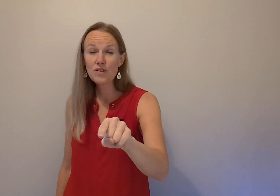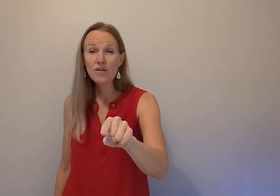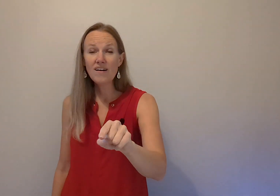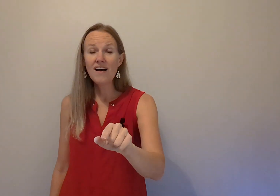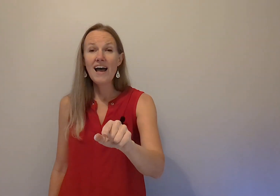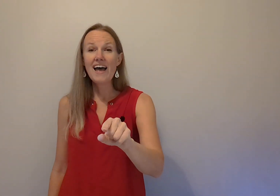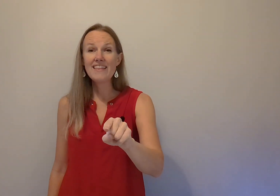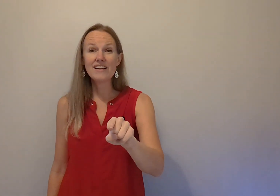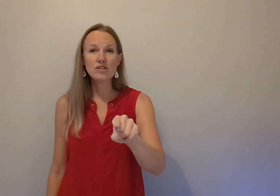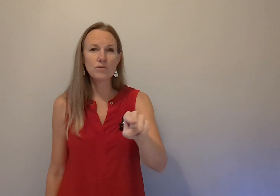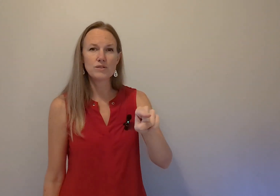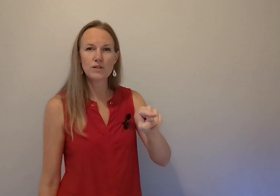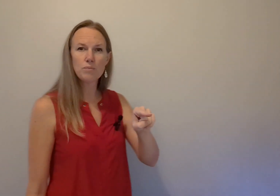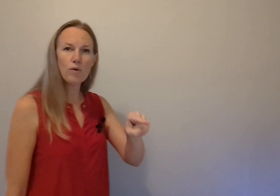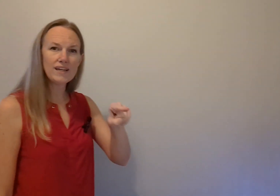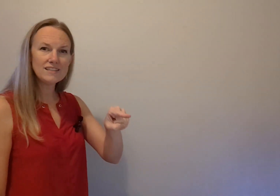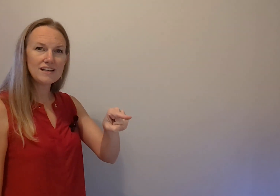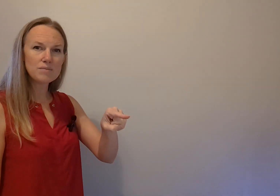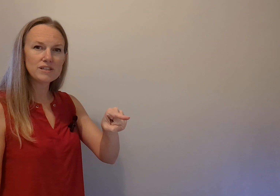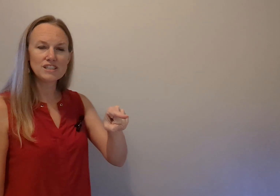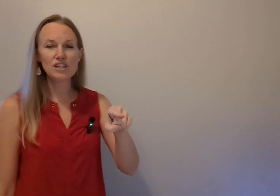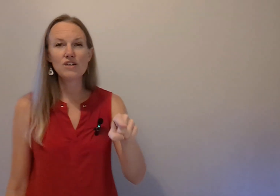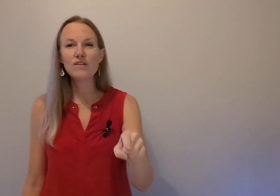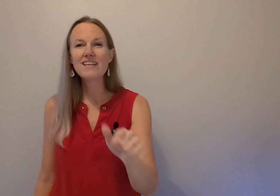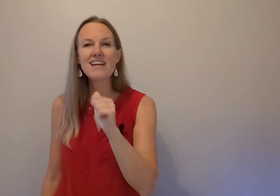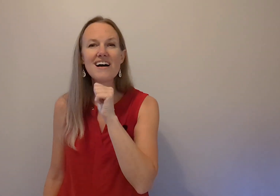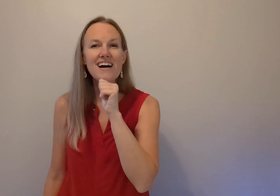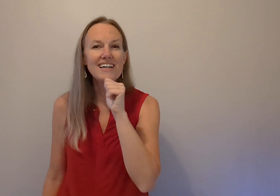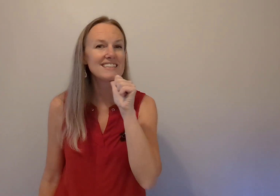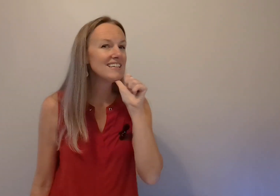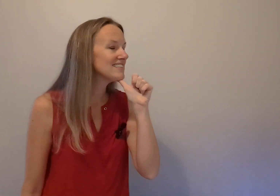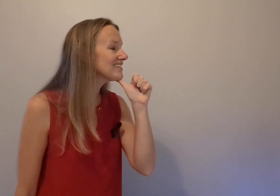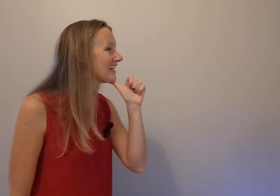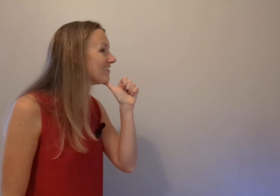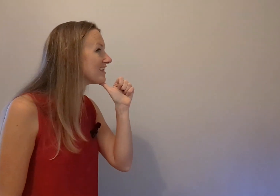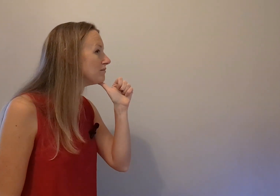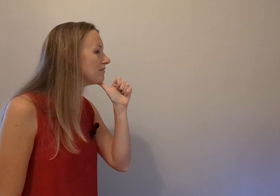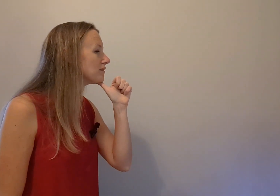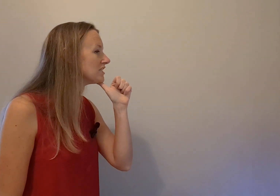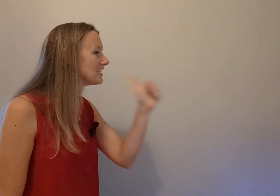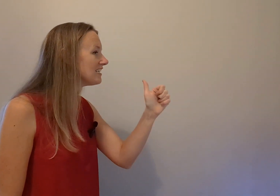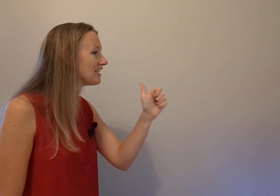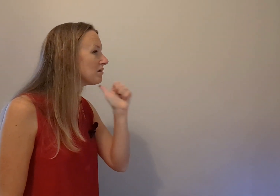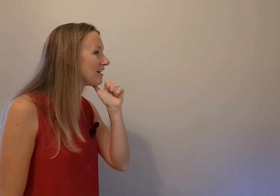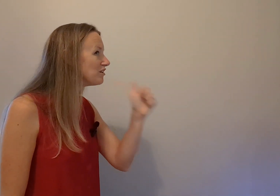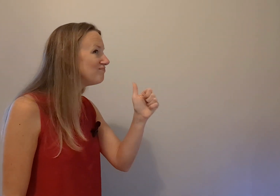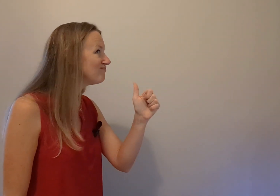you, and then, so you're pointing to the other person, you, and then not. So it's kind of a thumb up from your chin and coming out,